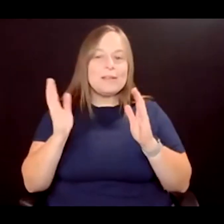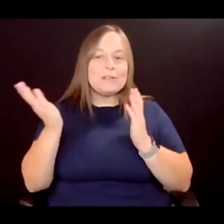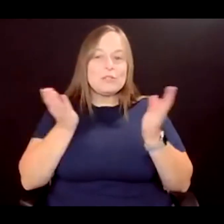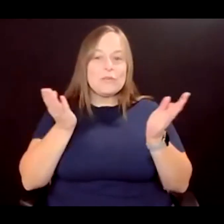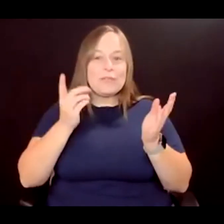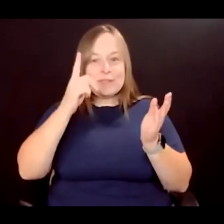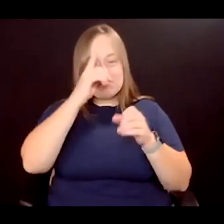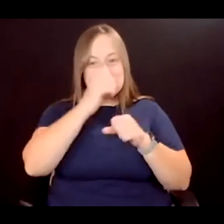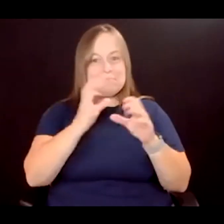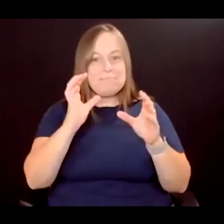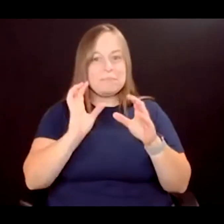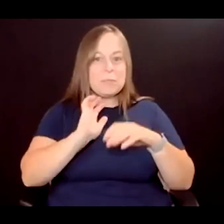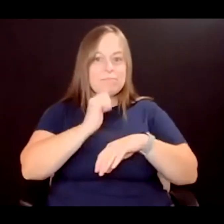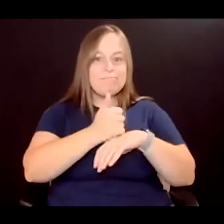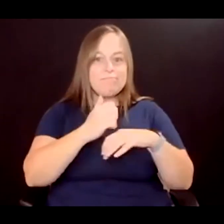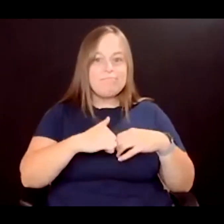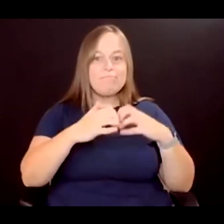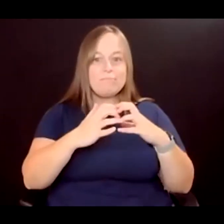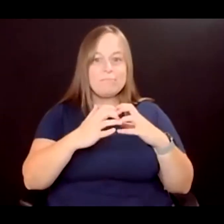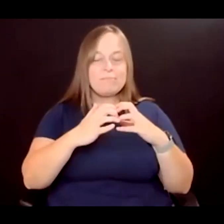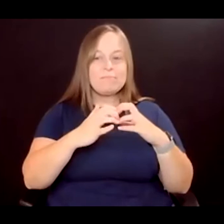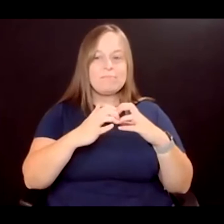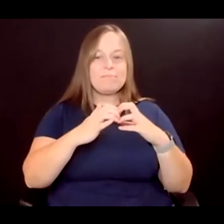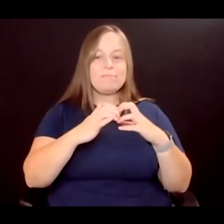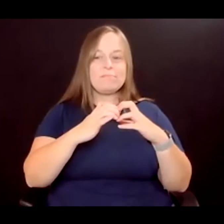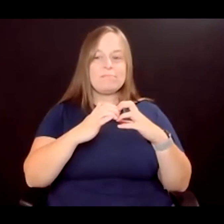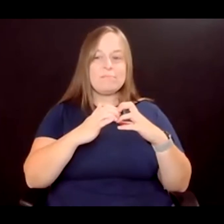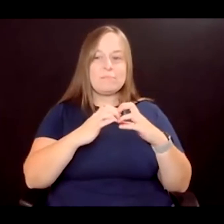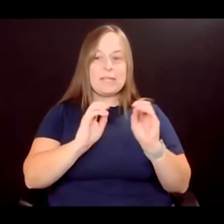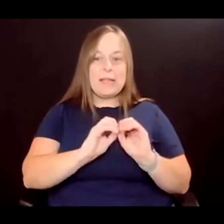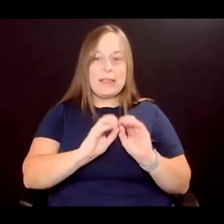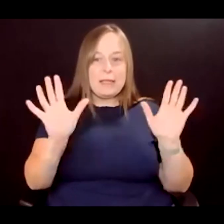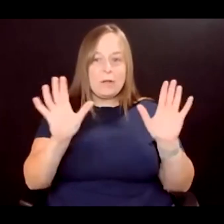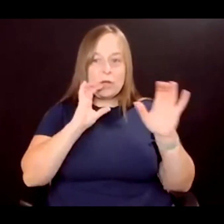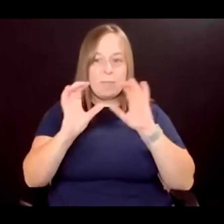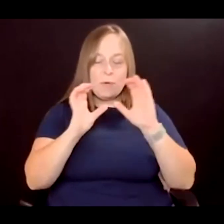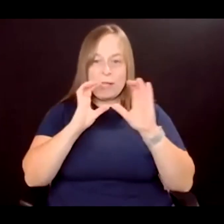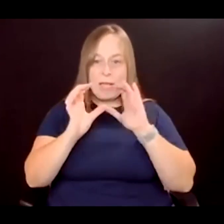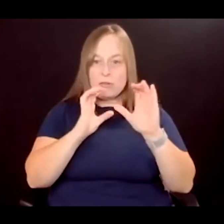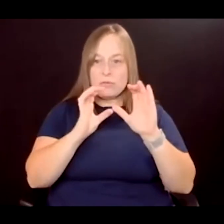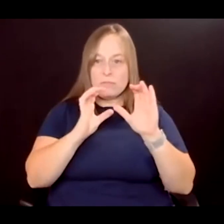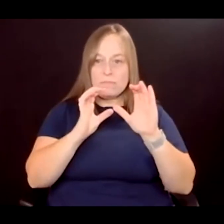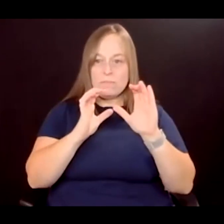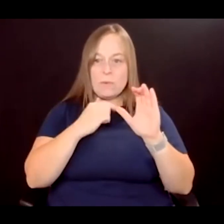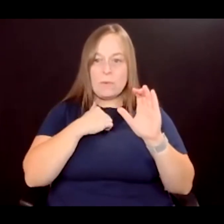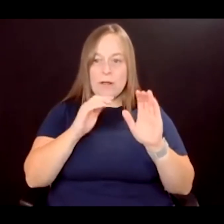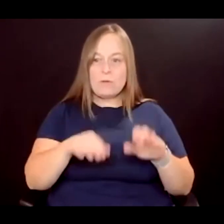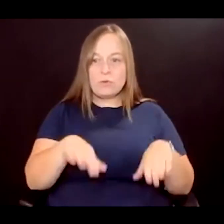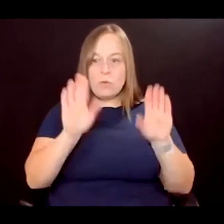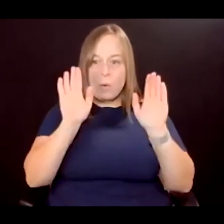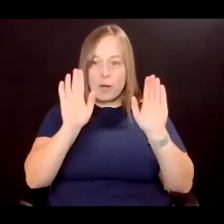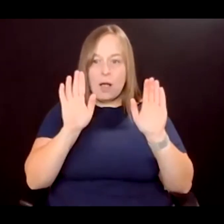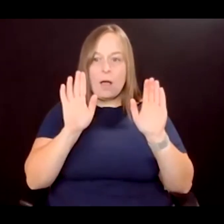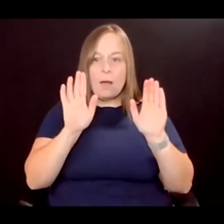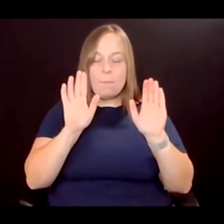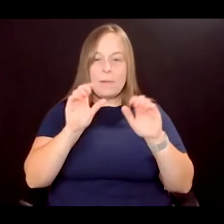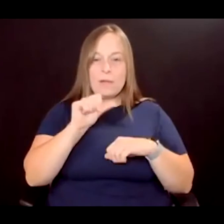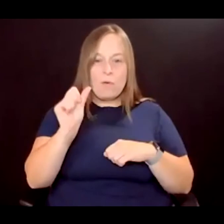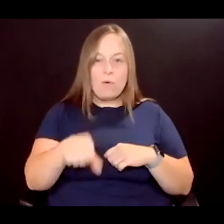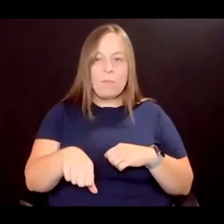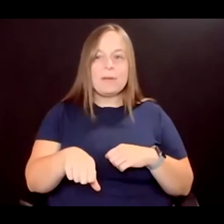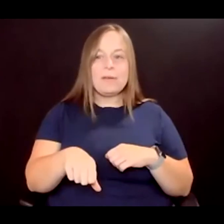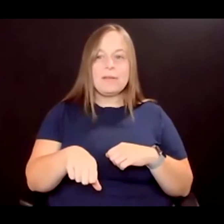unmute yourself and ask the question, or you can type it in the chat box. If you're calling over the phone and you're muted,